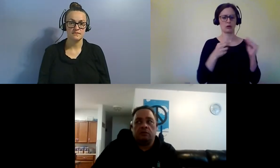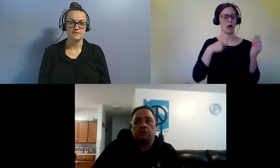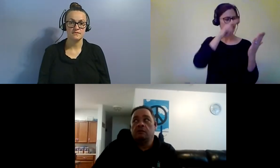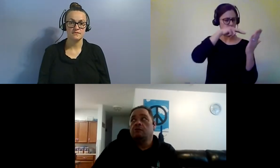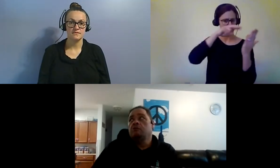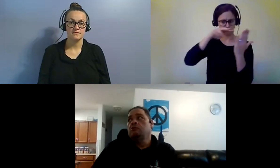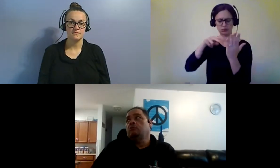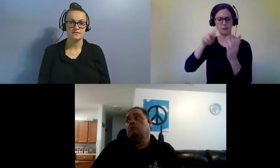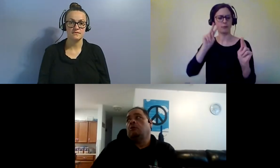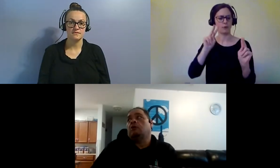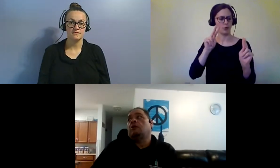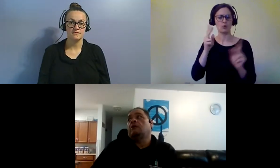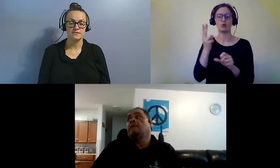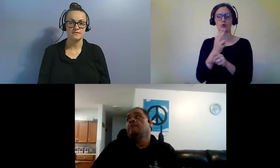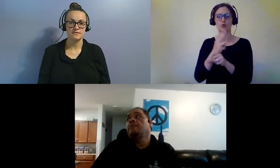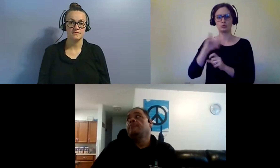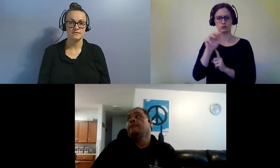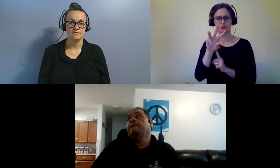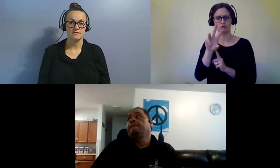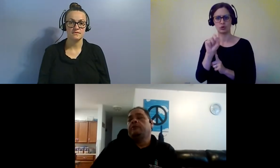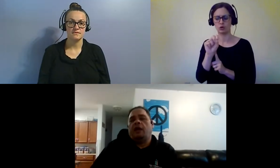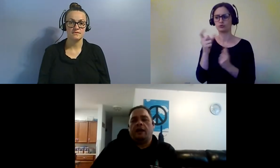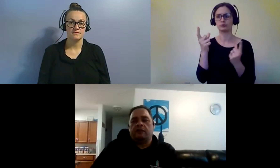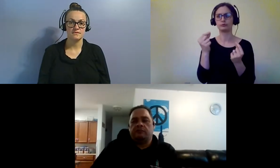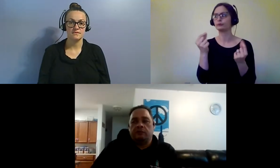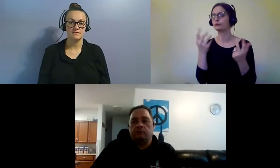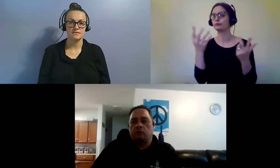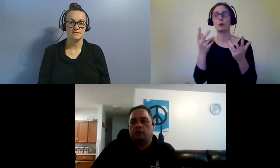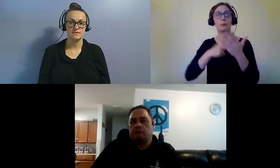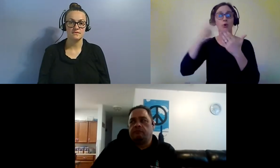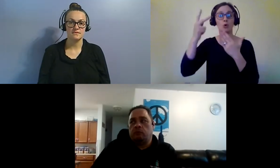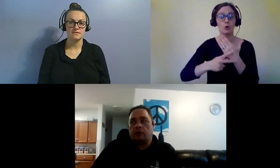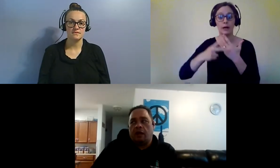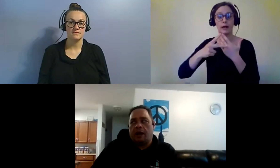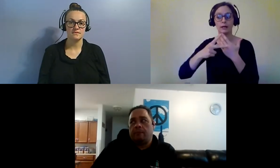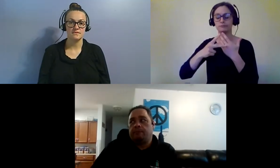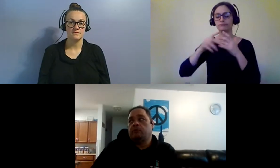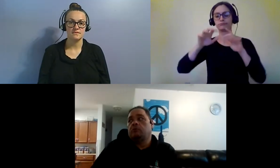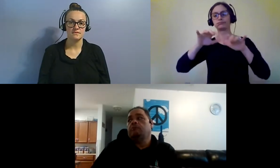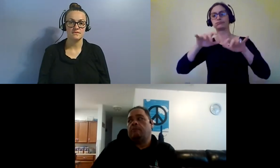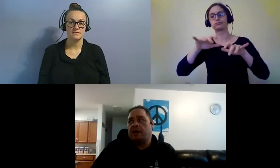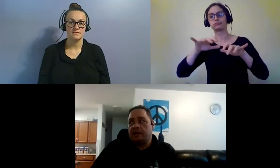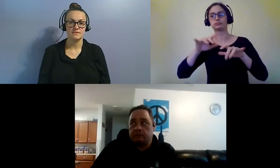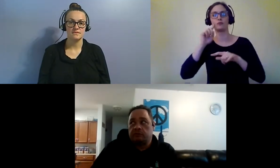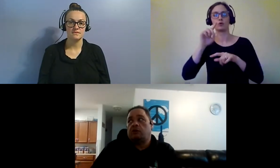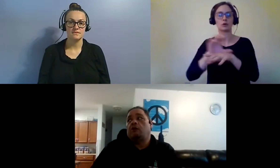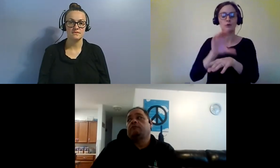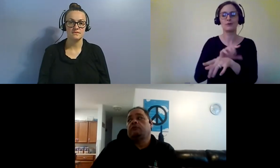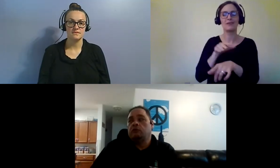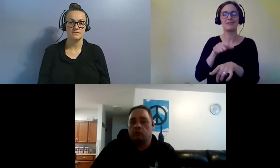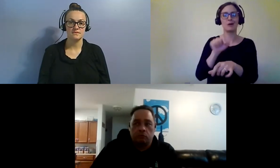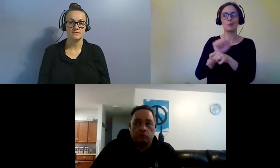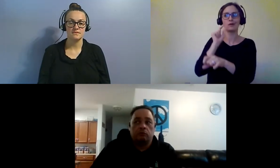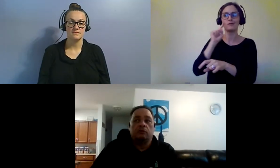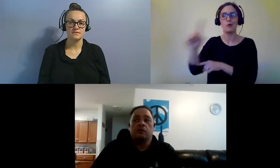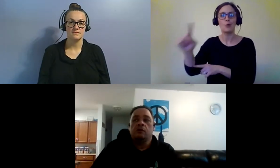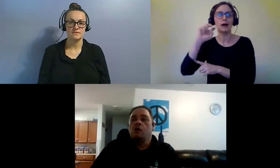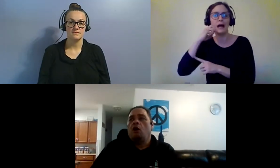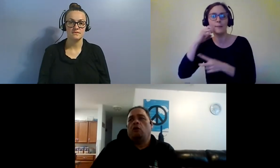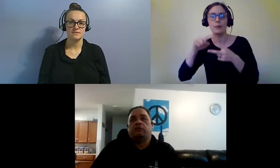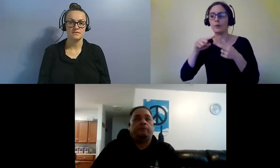JAWS who are actually work for Apple, Microsoft,